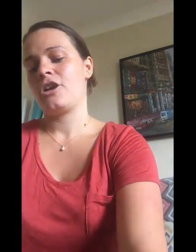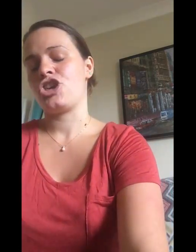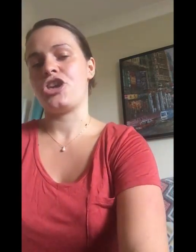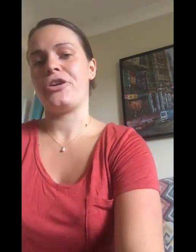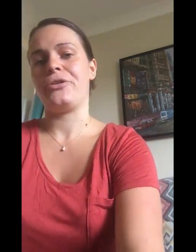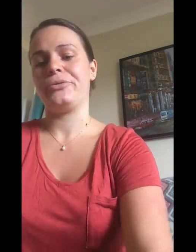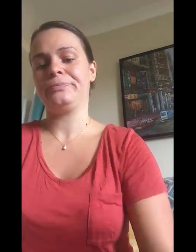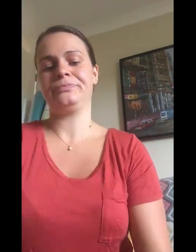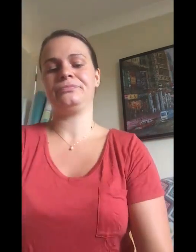Q.